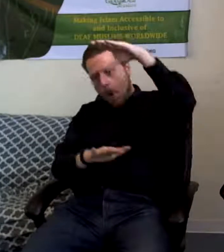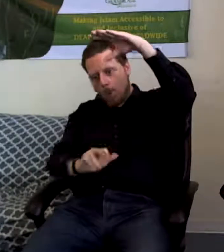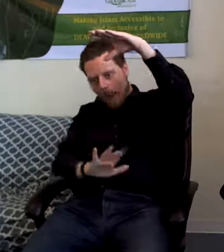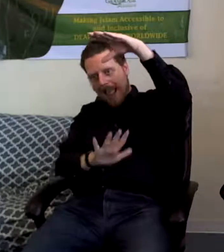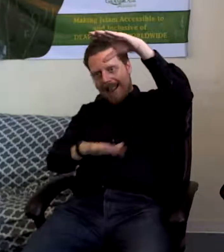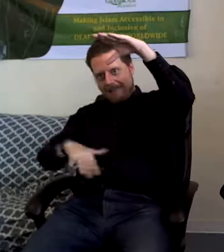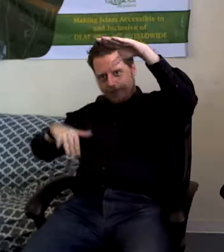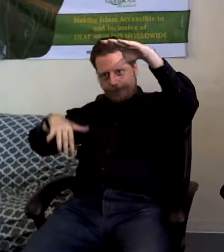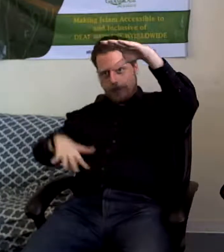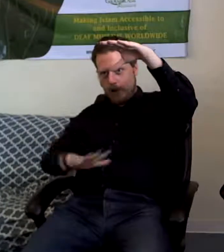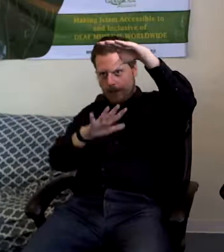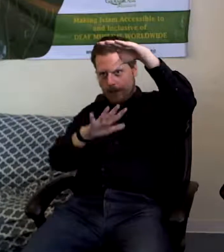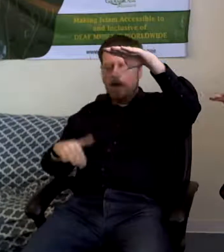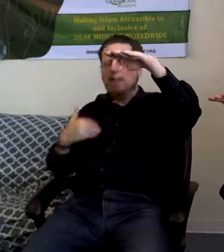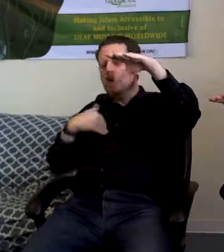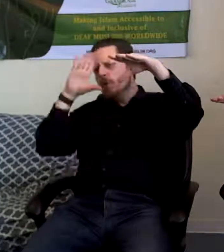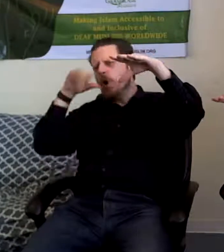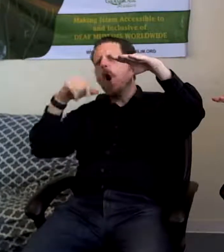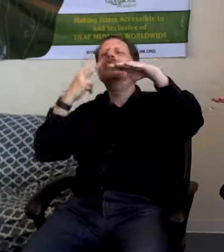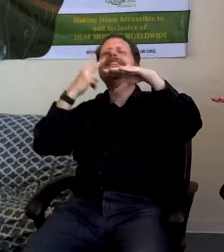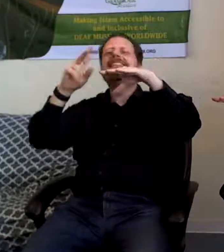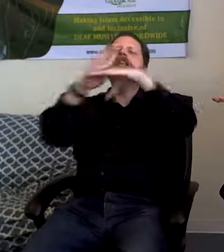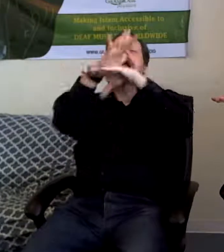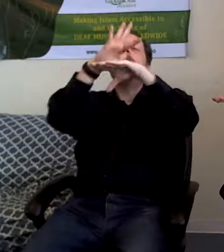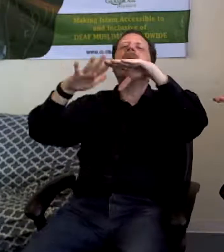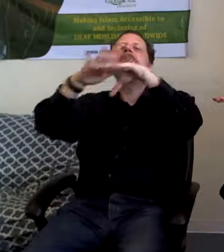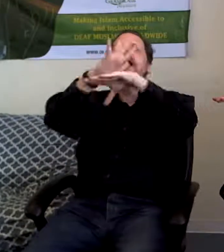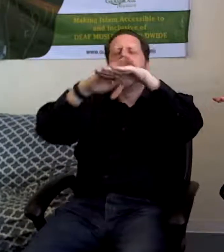know the waves on the top of the sea.